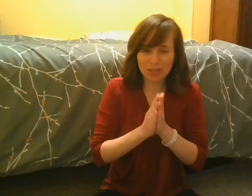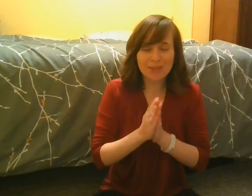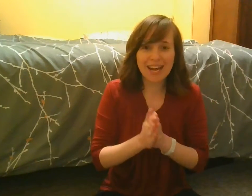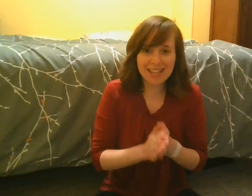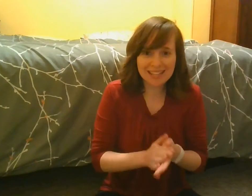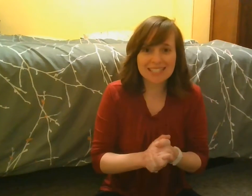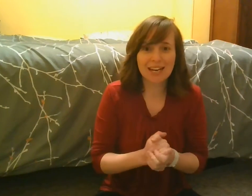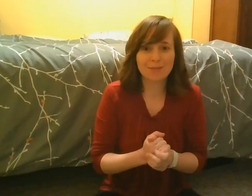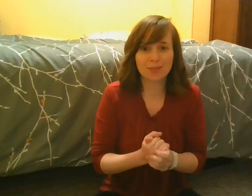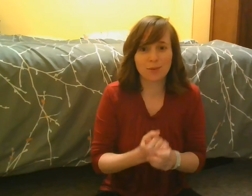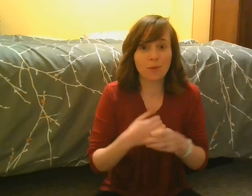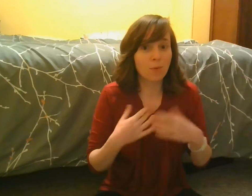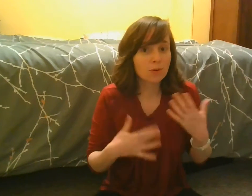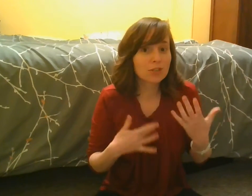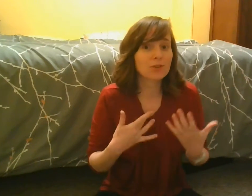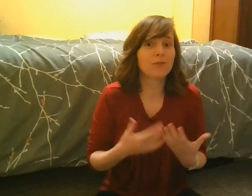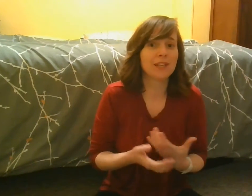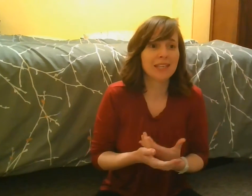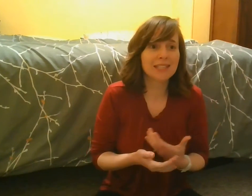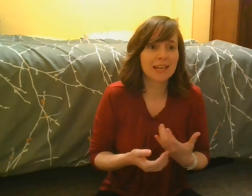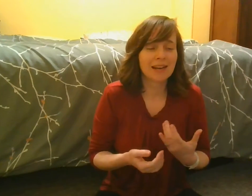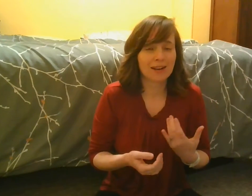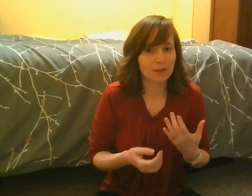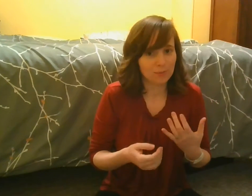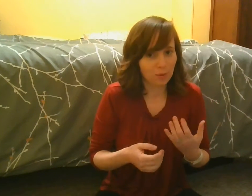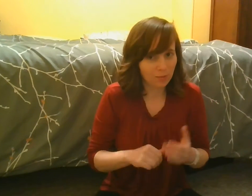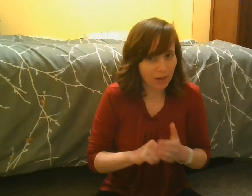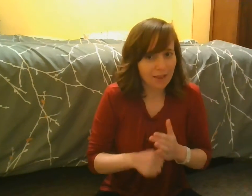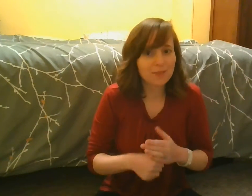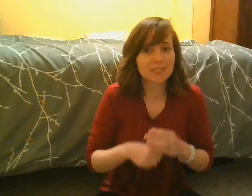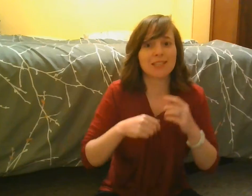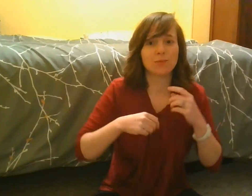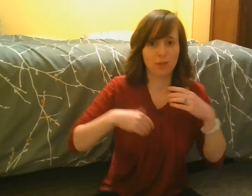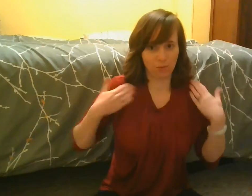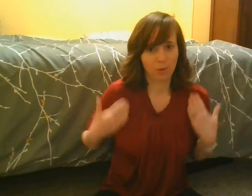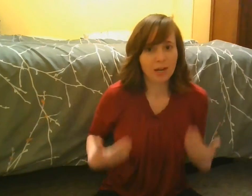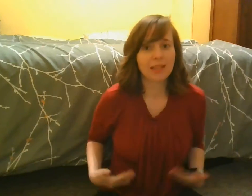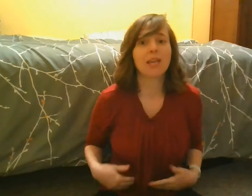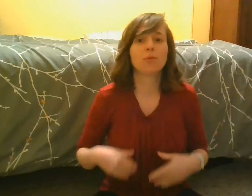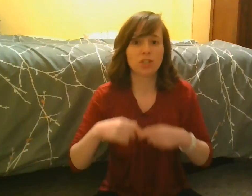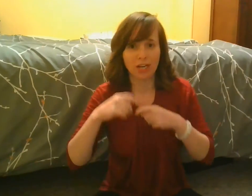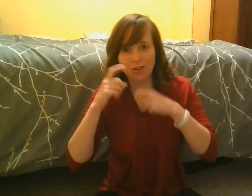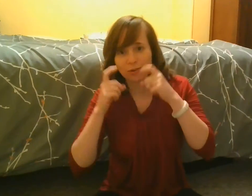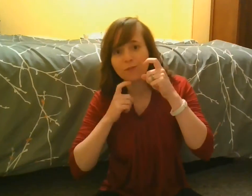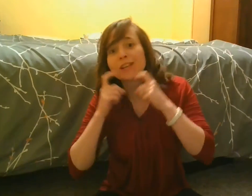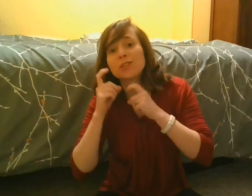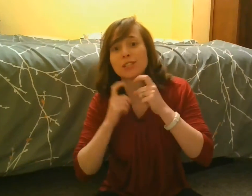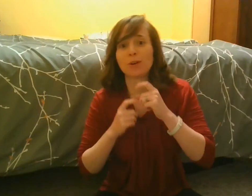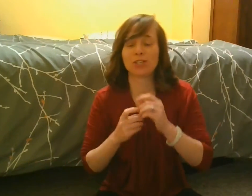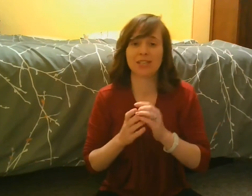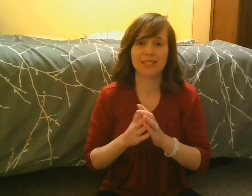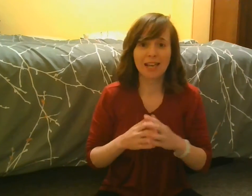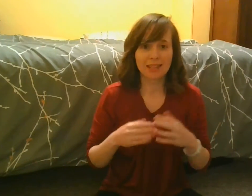with any of these types of emotions or feelings, you really want to emphasize with your body language and your facial expressions. That